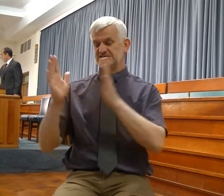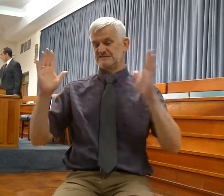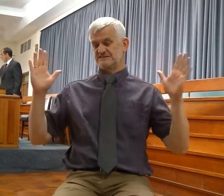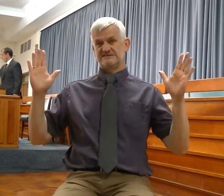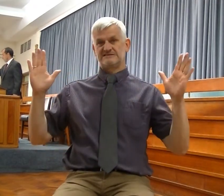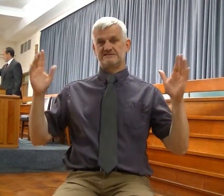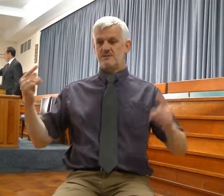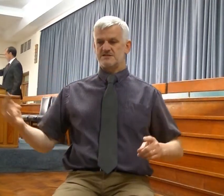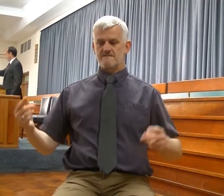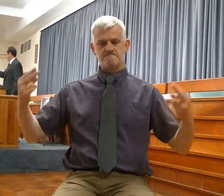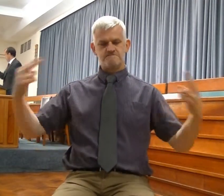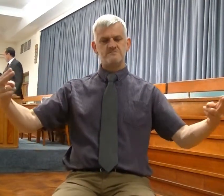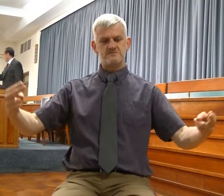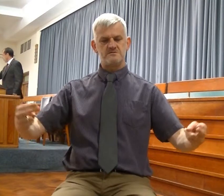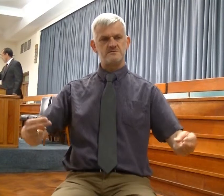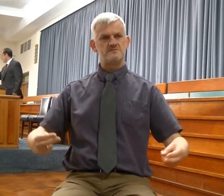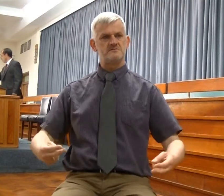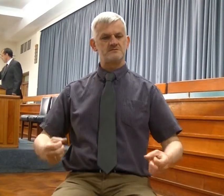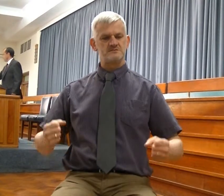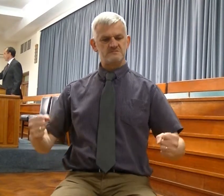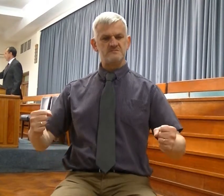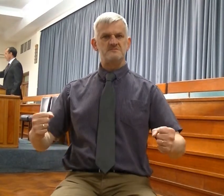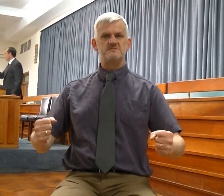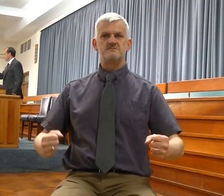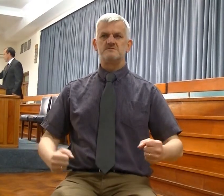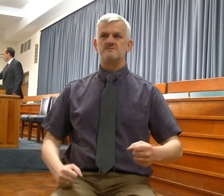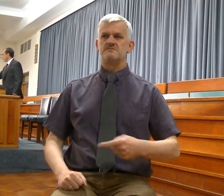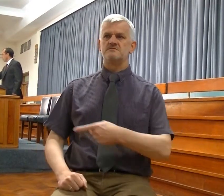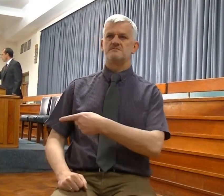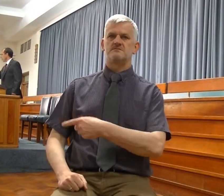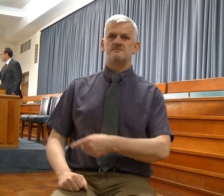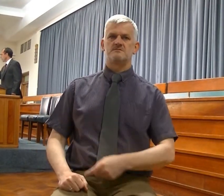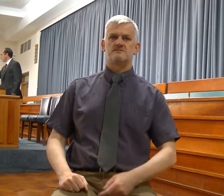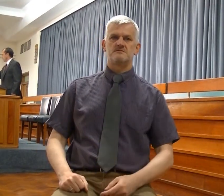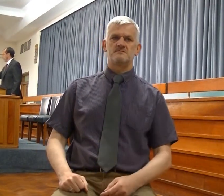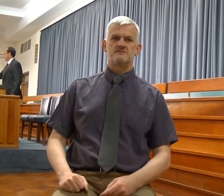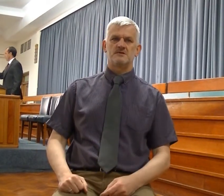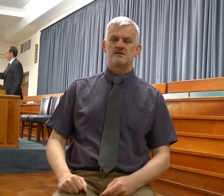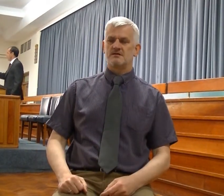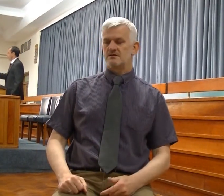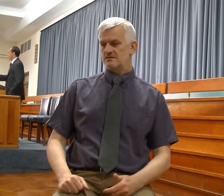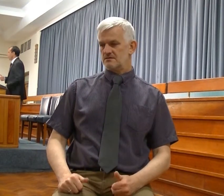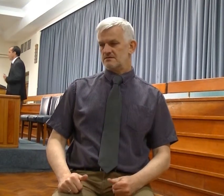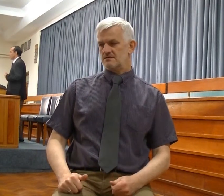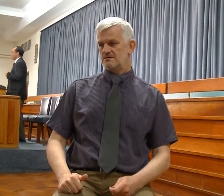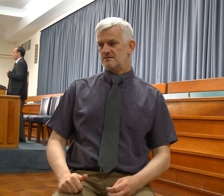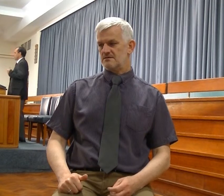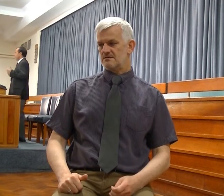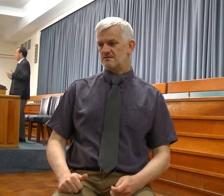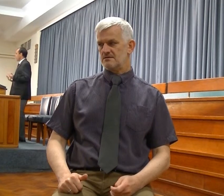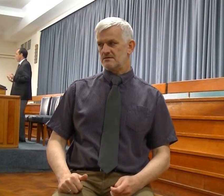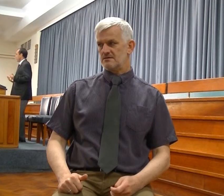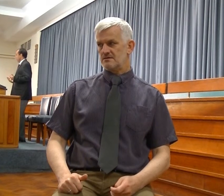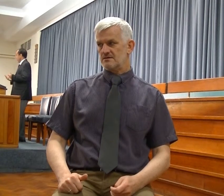a fearless man. He was a faithless man. He was also a lawless man.